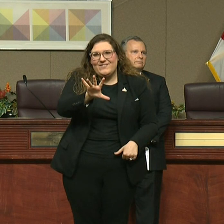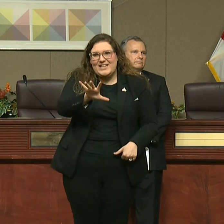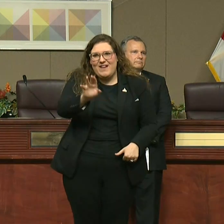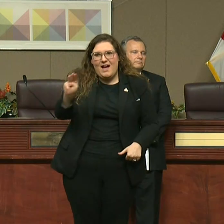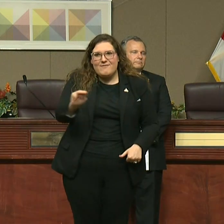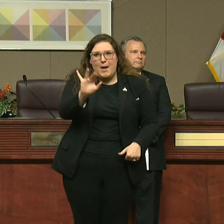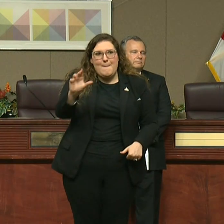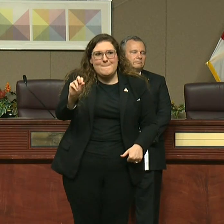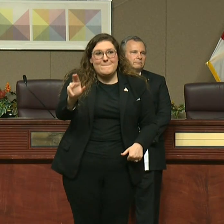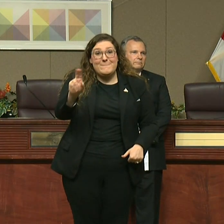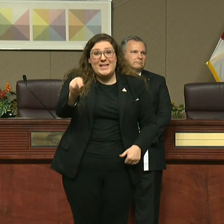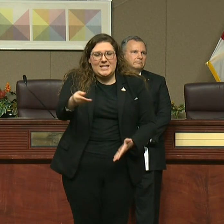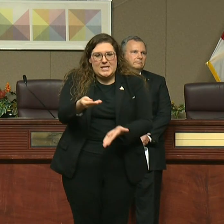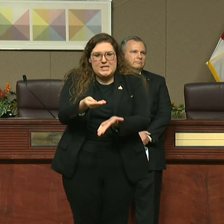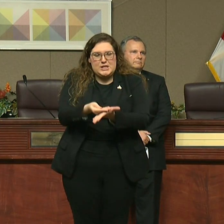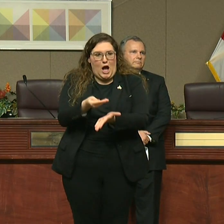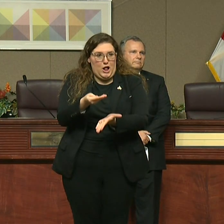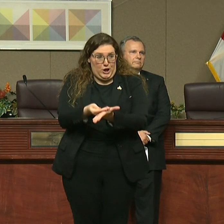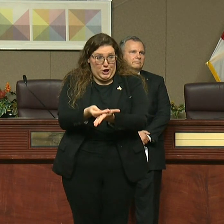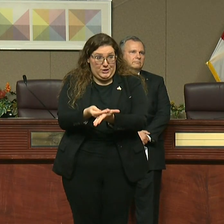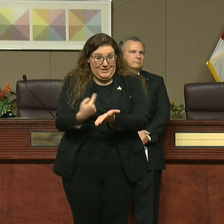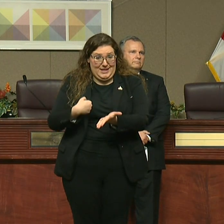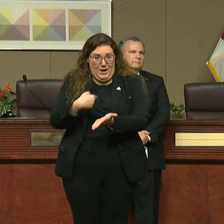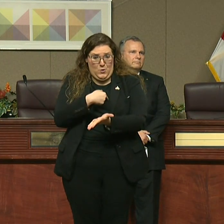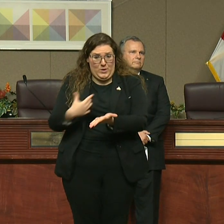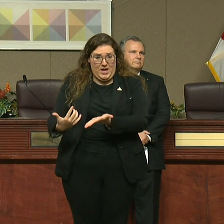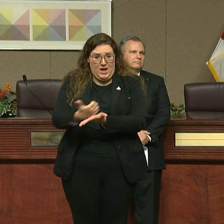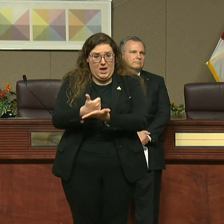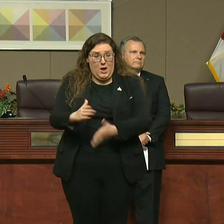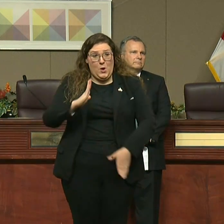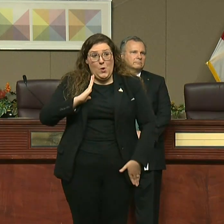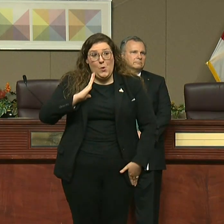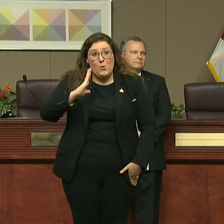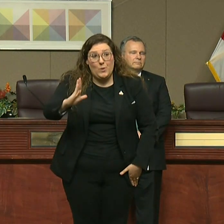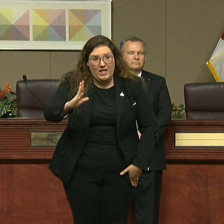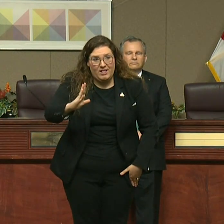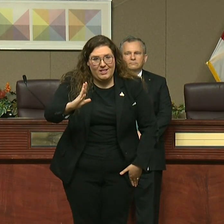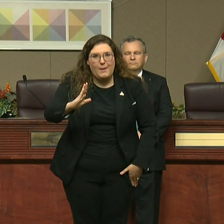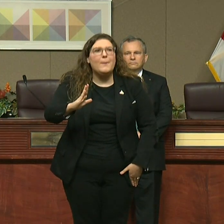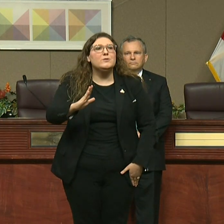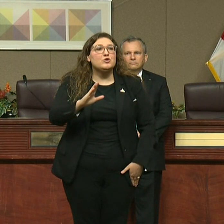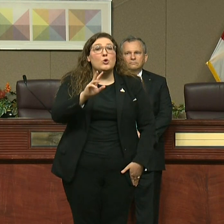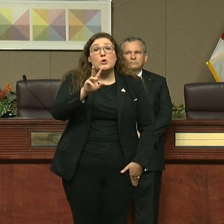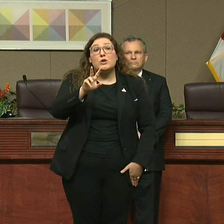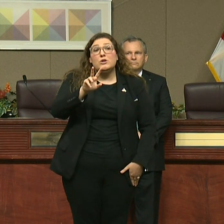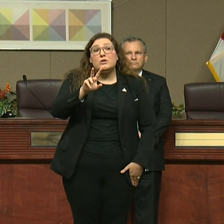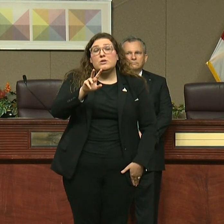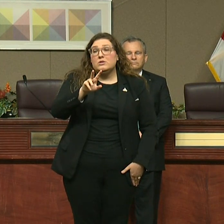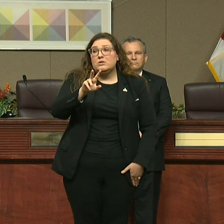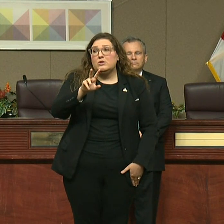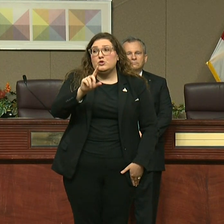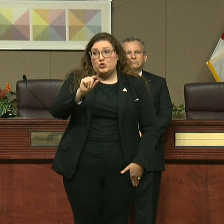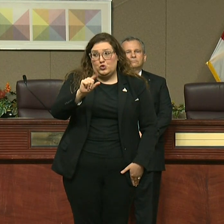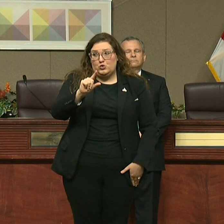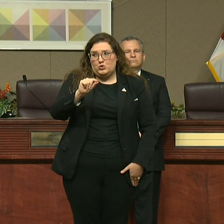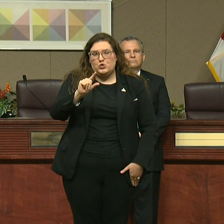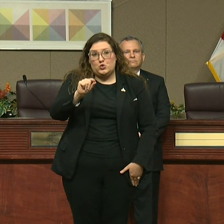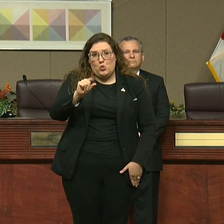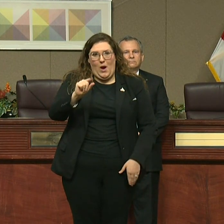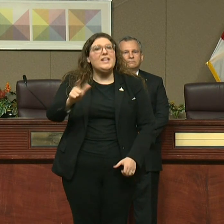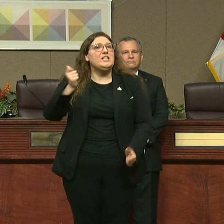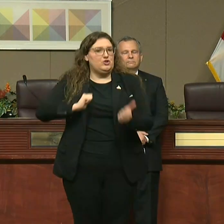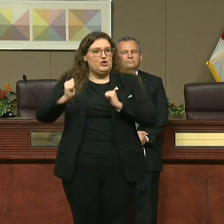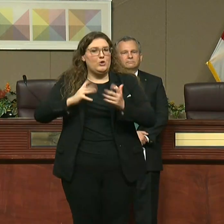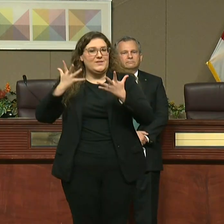we have rebooked. But 32 of those shows have yet to rebook, and that's a